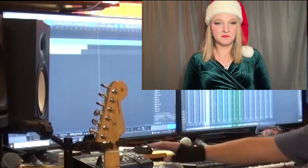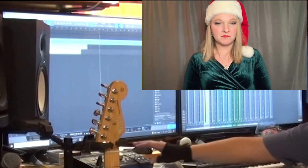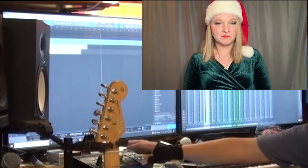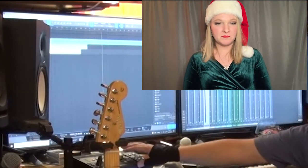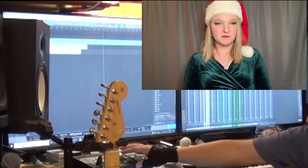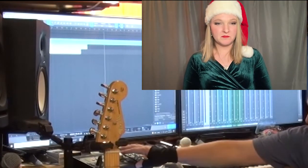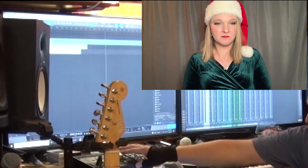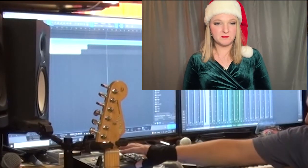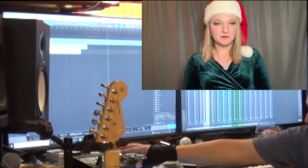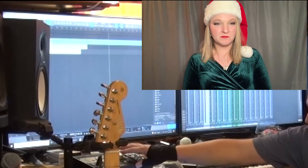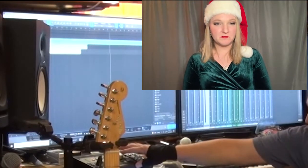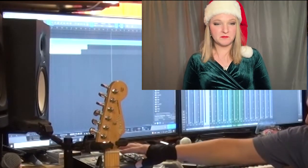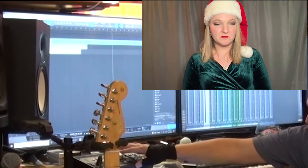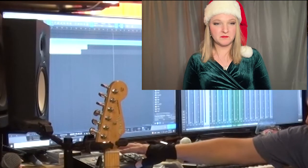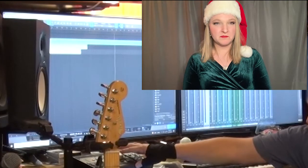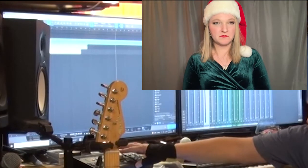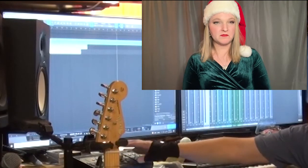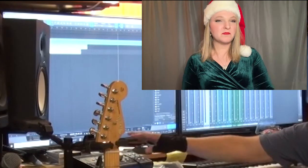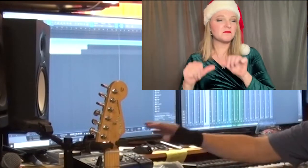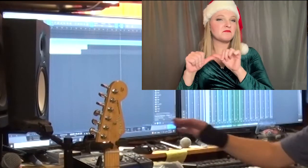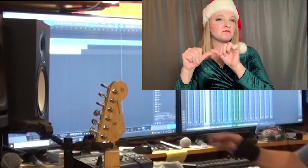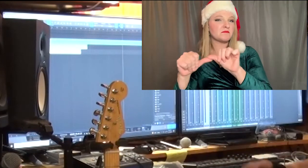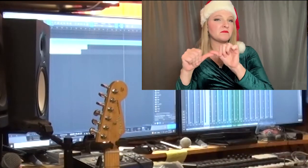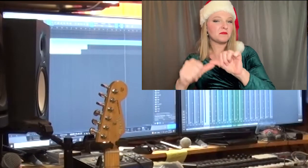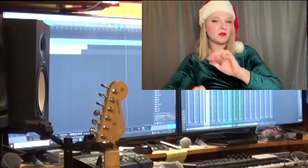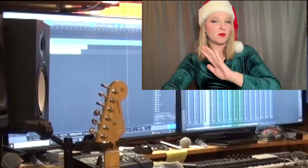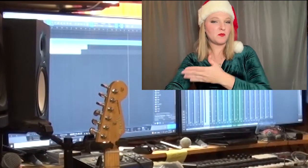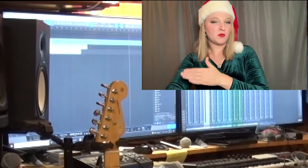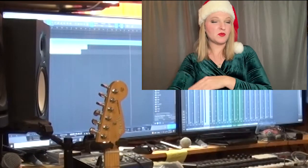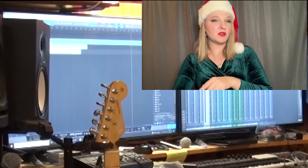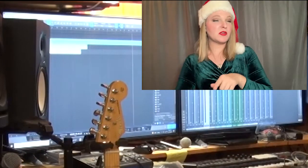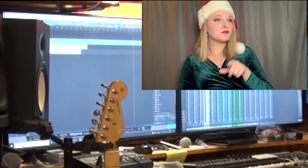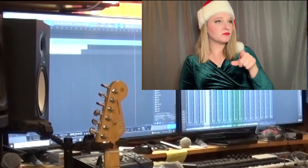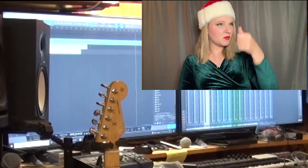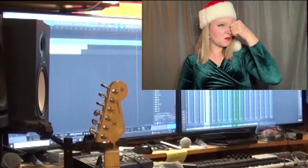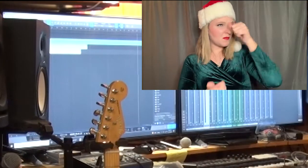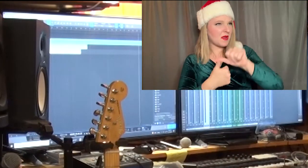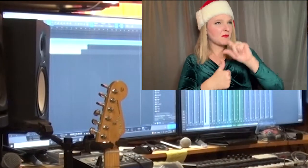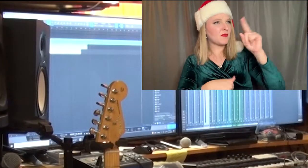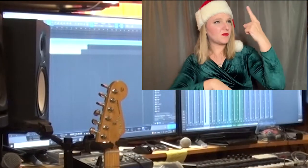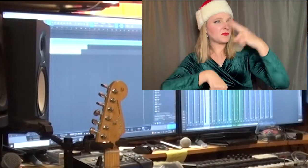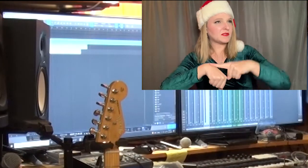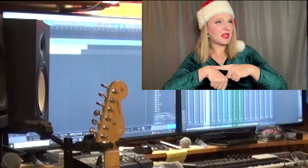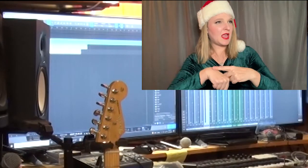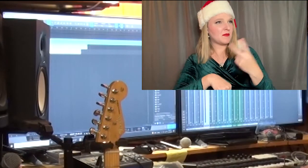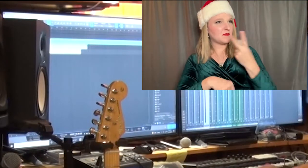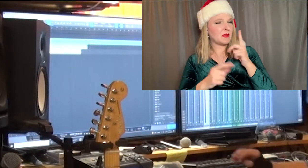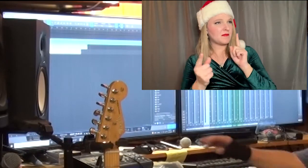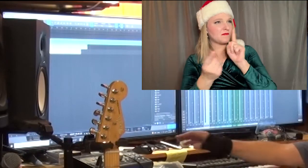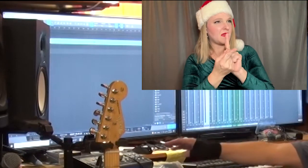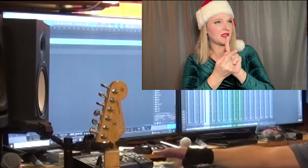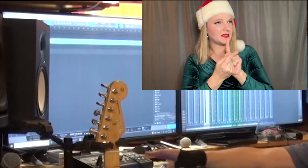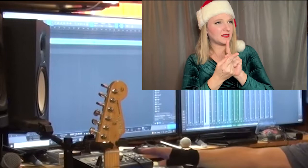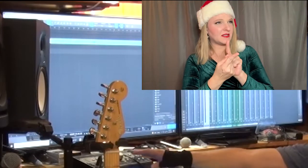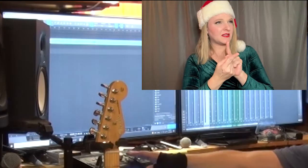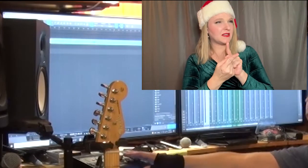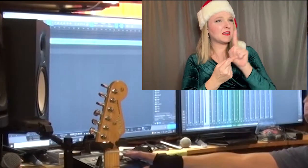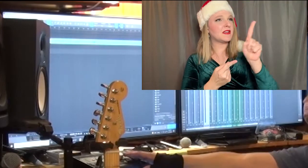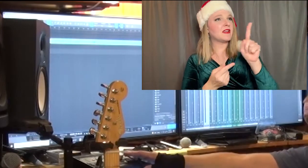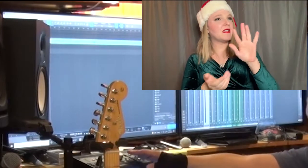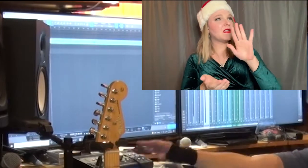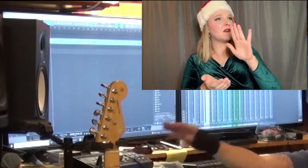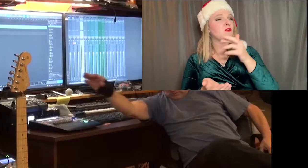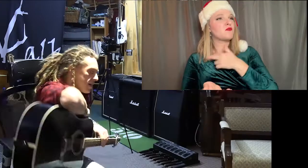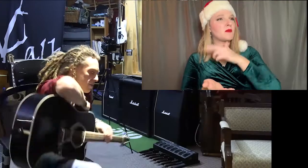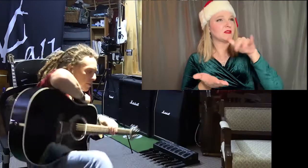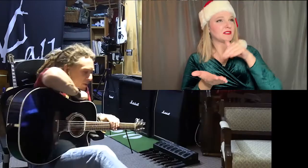let's go let that play, but do you remember the first time I met you, the show that you did for the folk at the center?